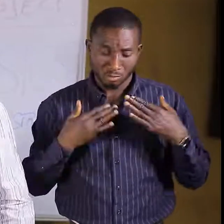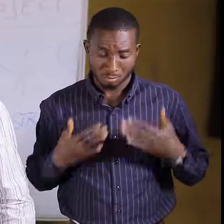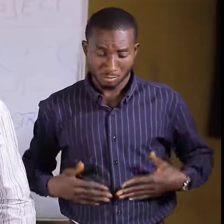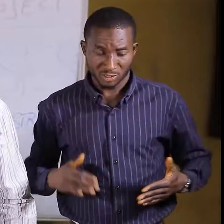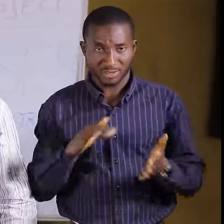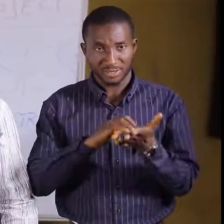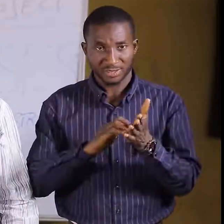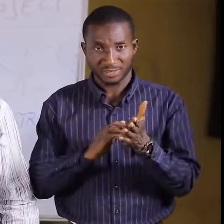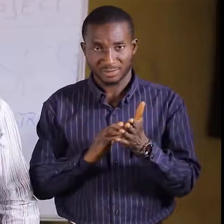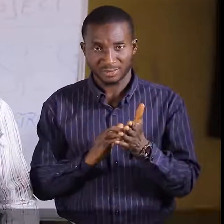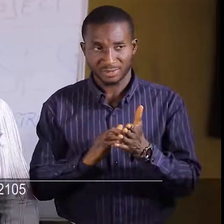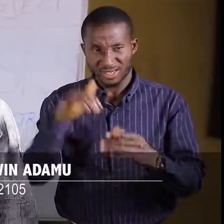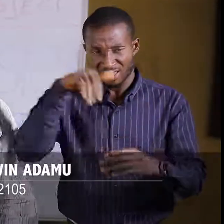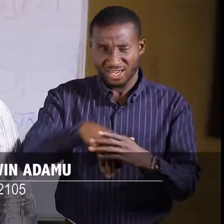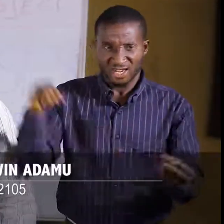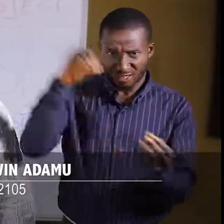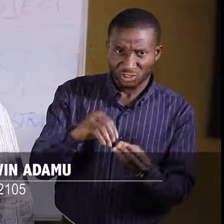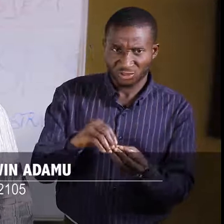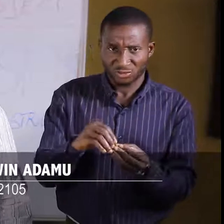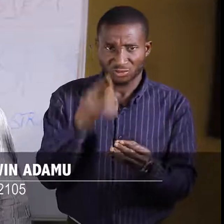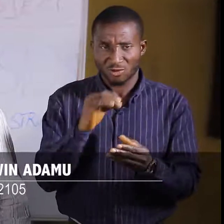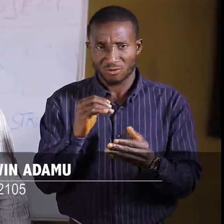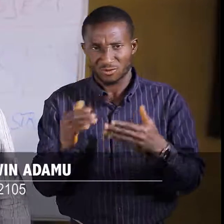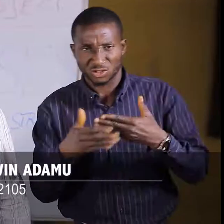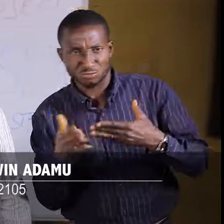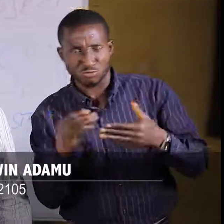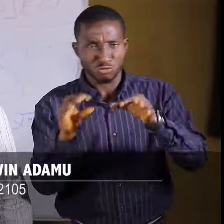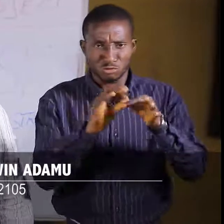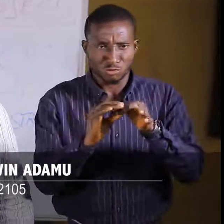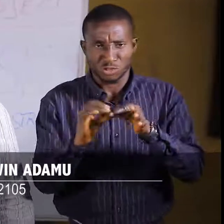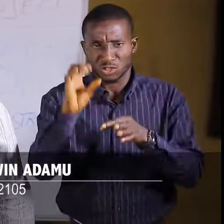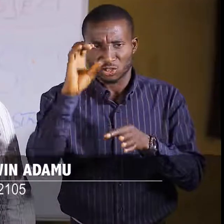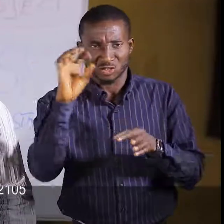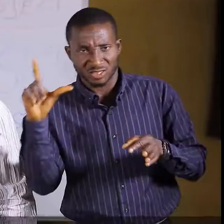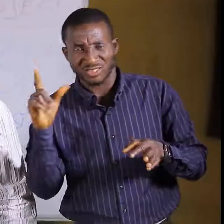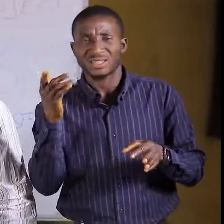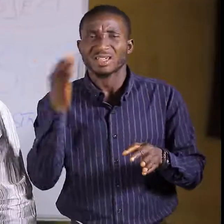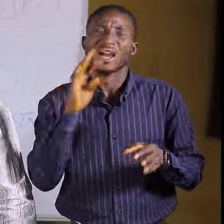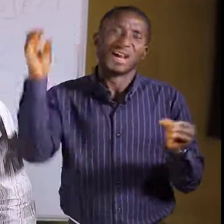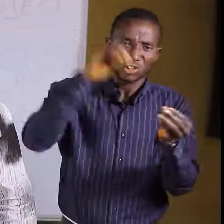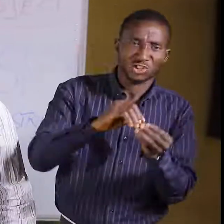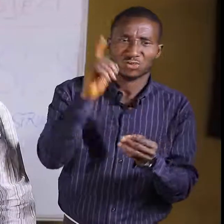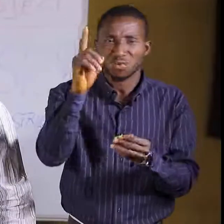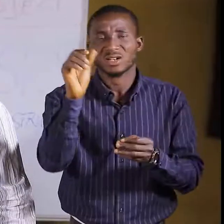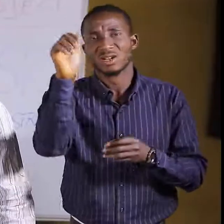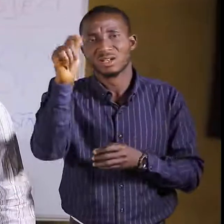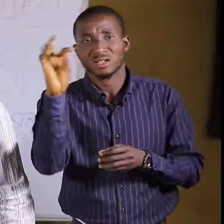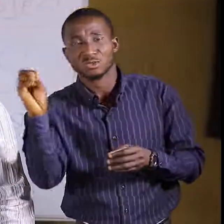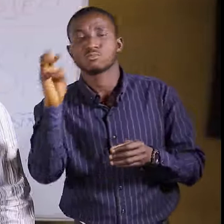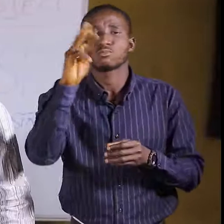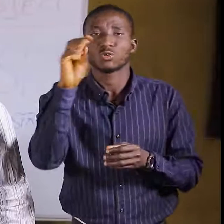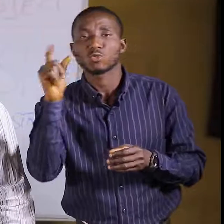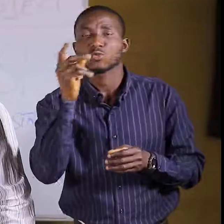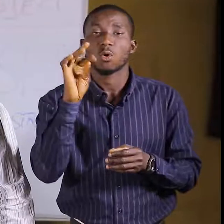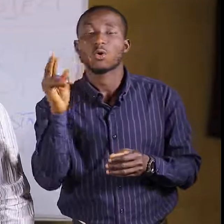the simple cubic unit cell, there is an additional 1 atom, molecule, or